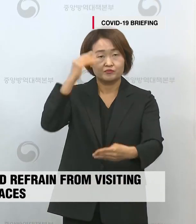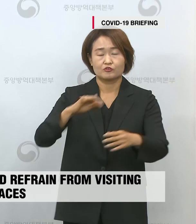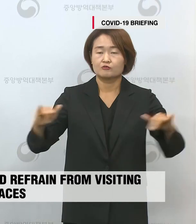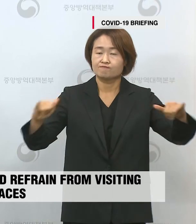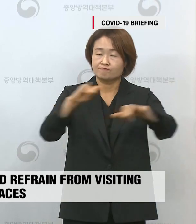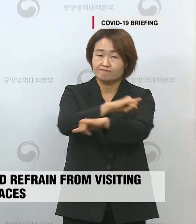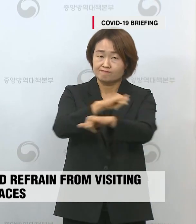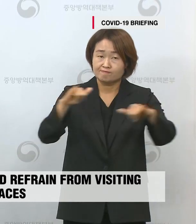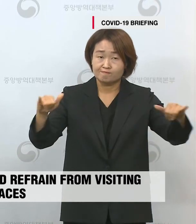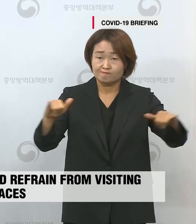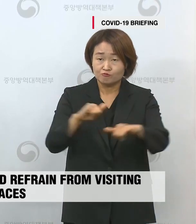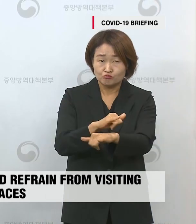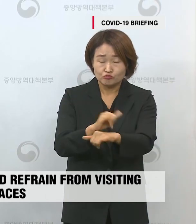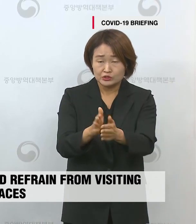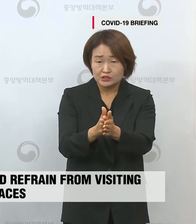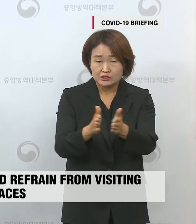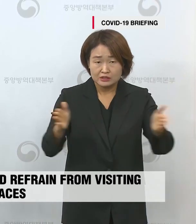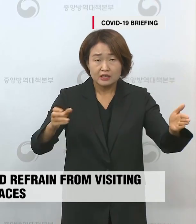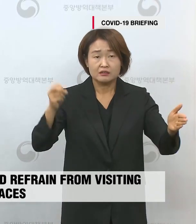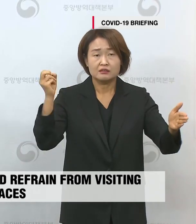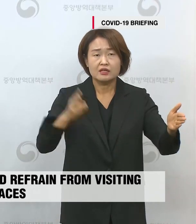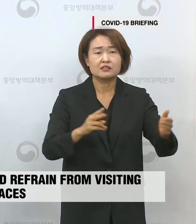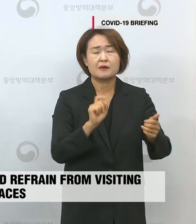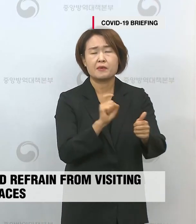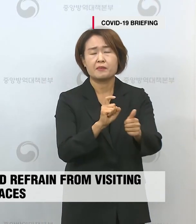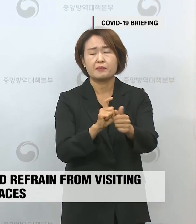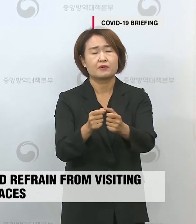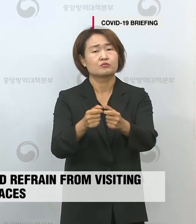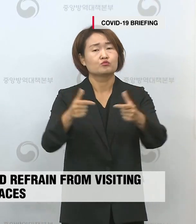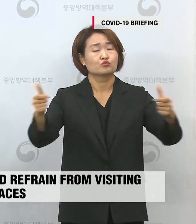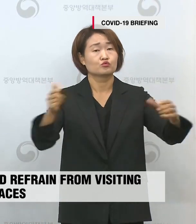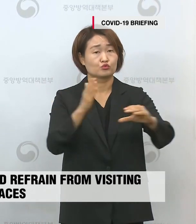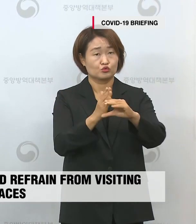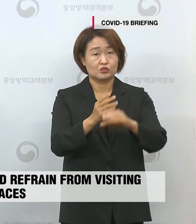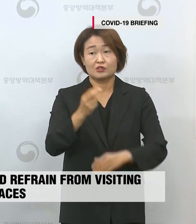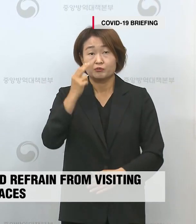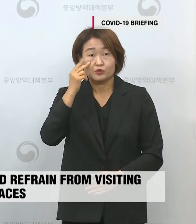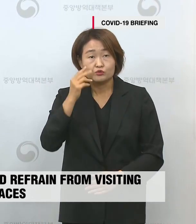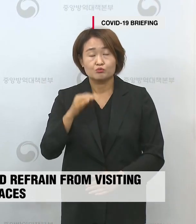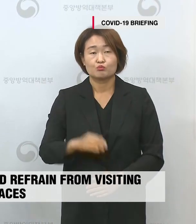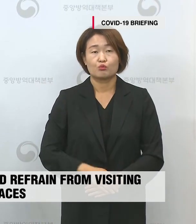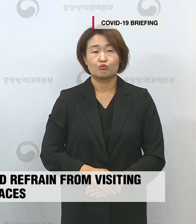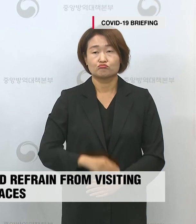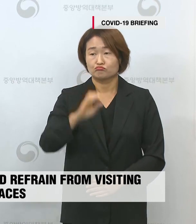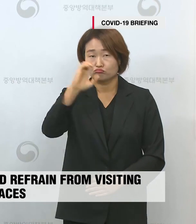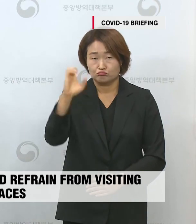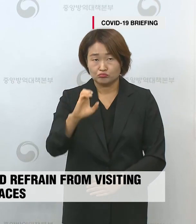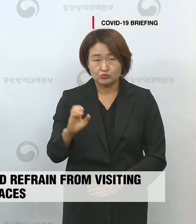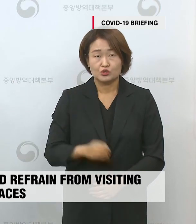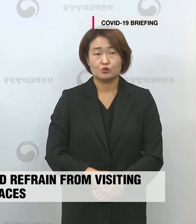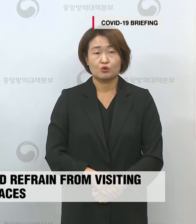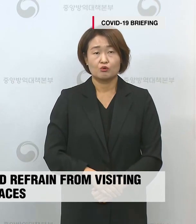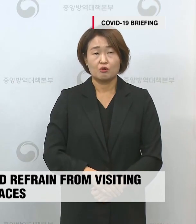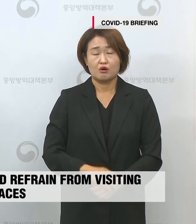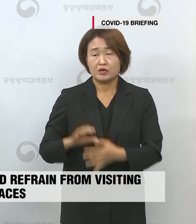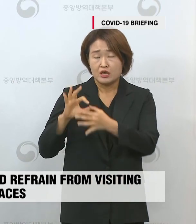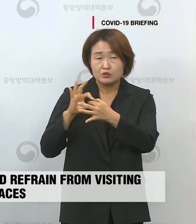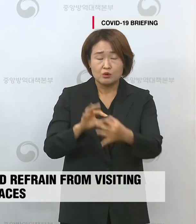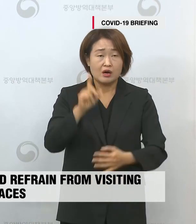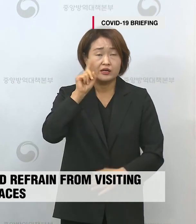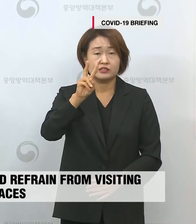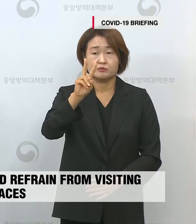countries nationwide have eased their lockdowns and are opening their borders. And in US, Brazil, and